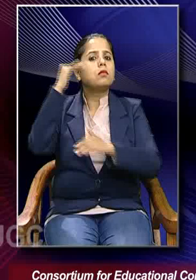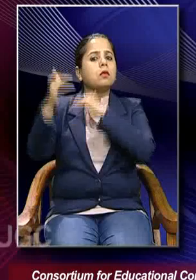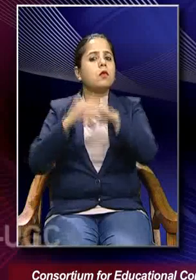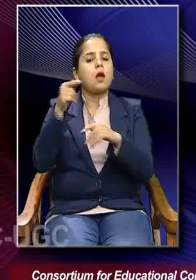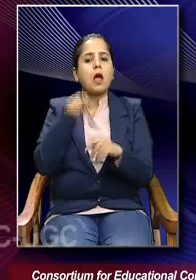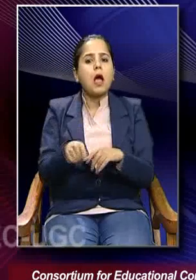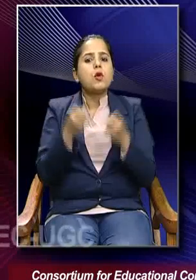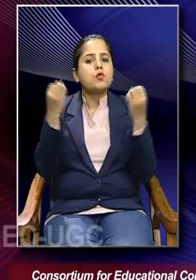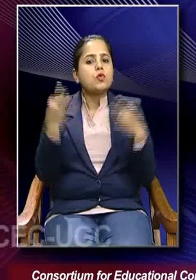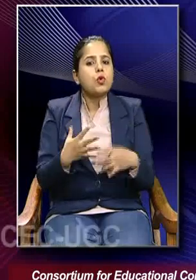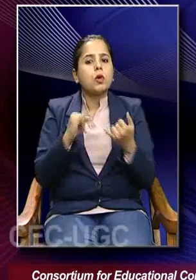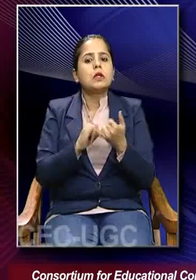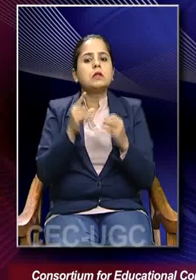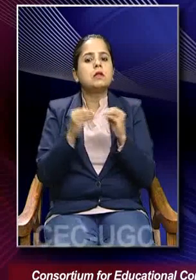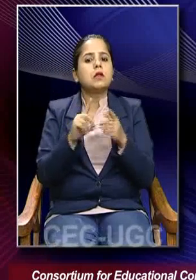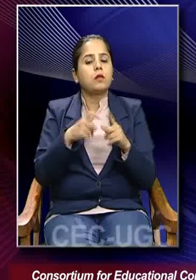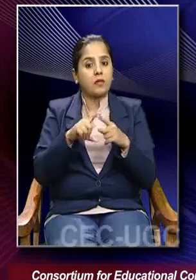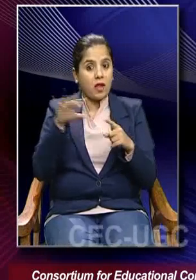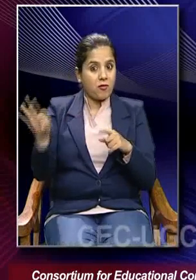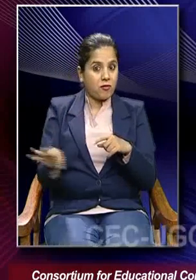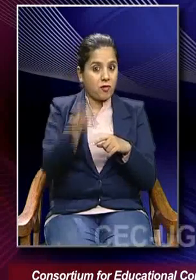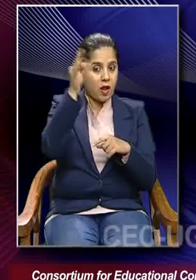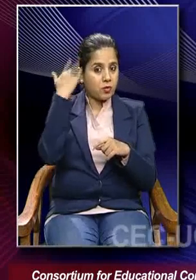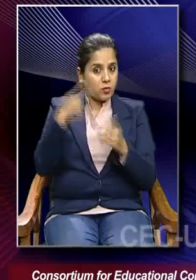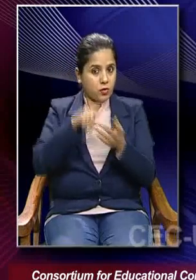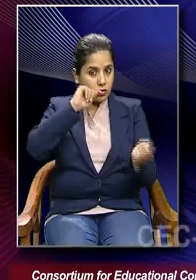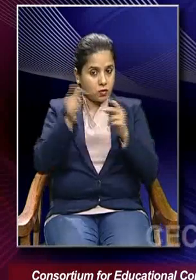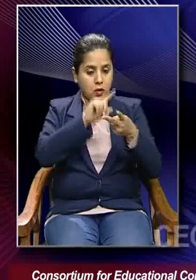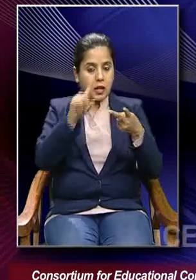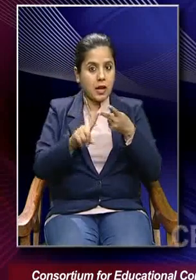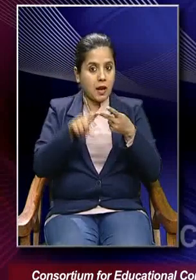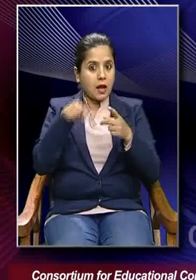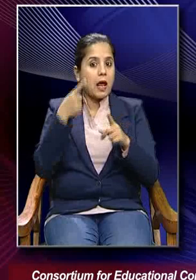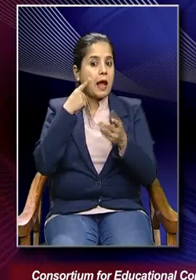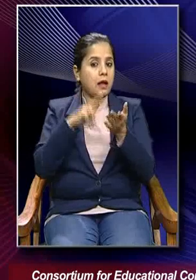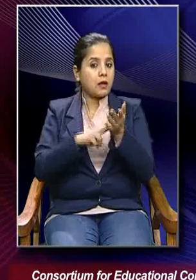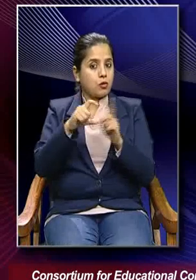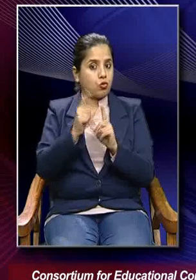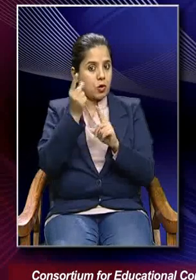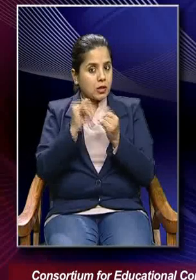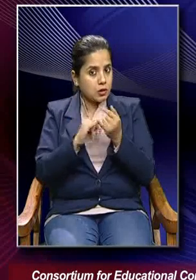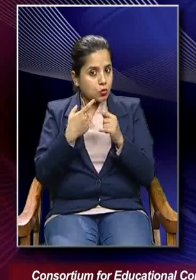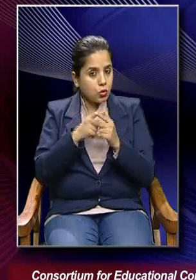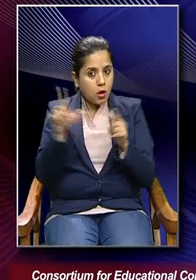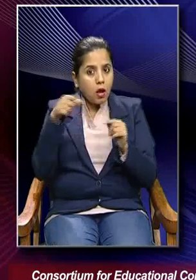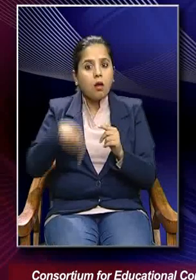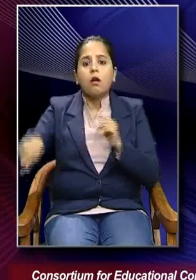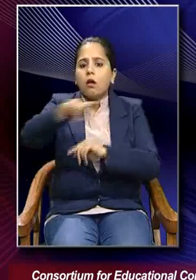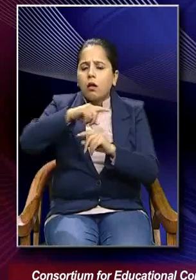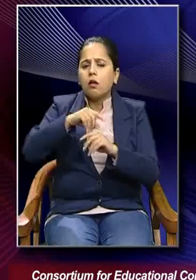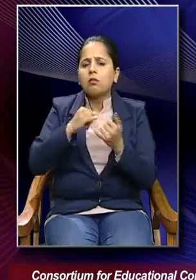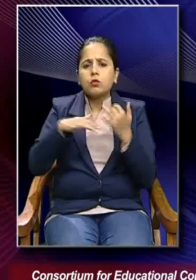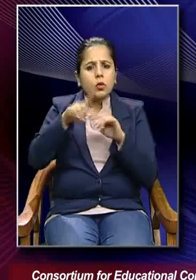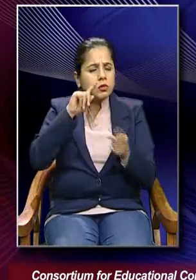discipline. So French Revolution, Industrial Revolution and Enlightenment. Now what did these 3